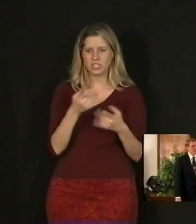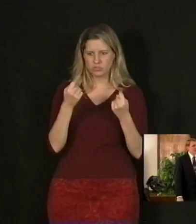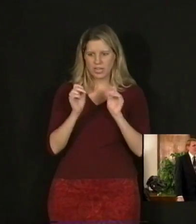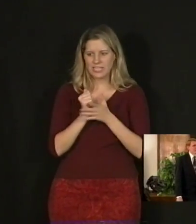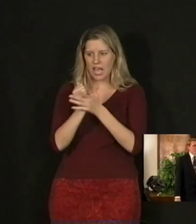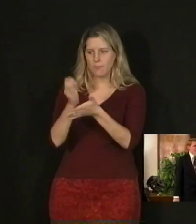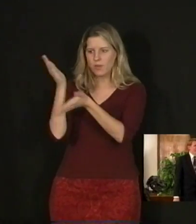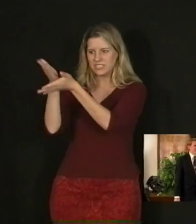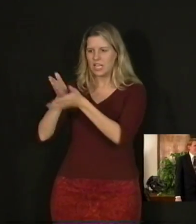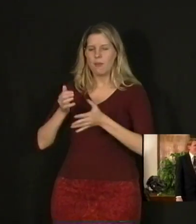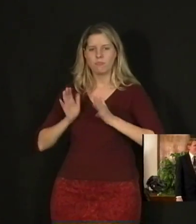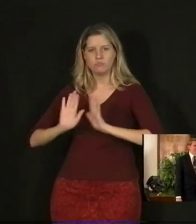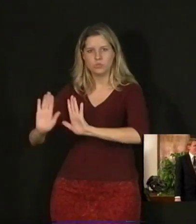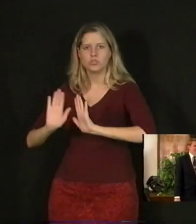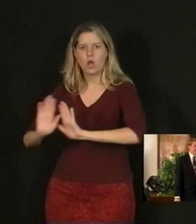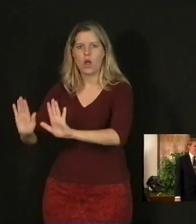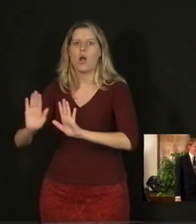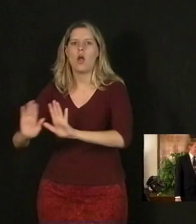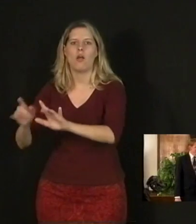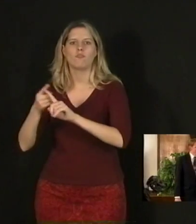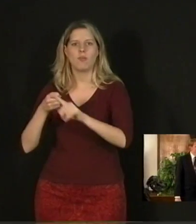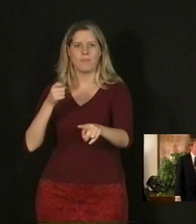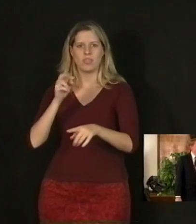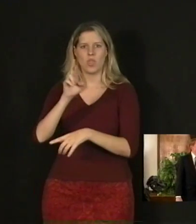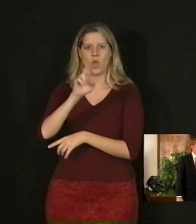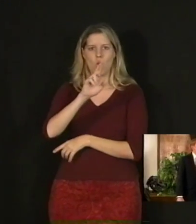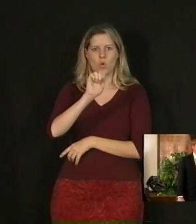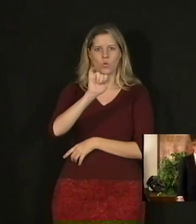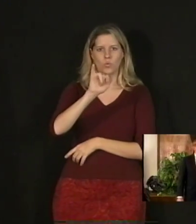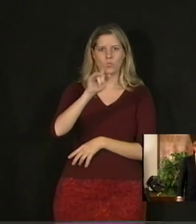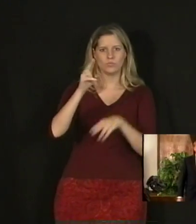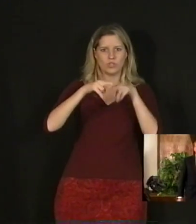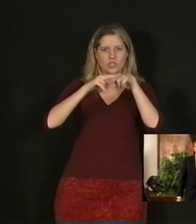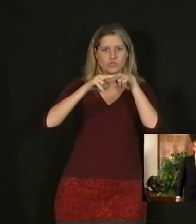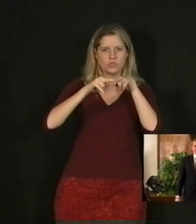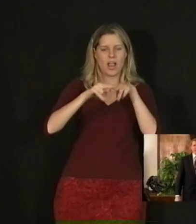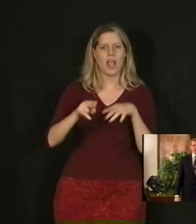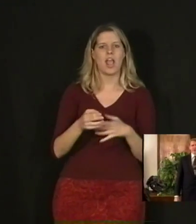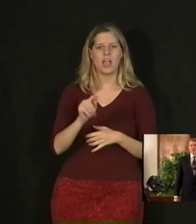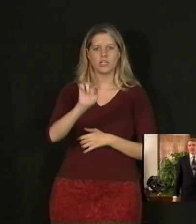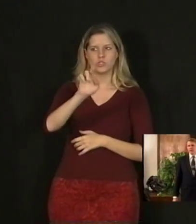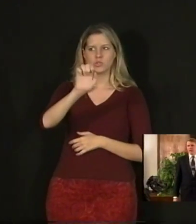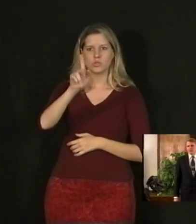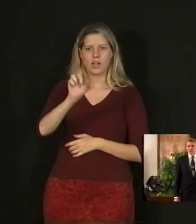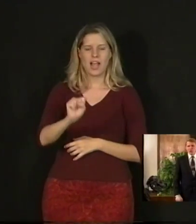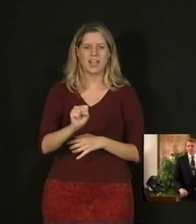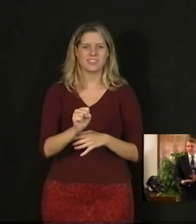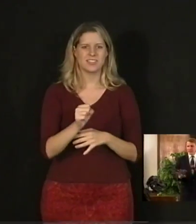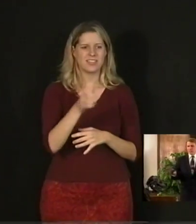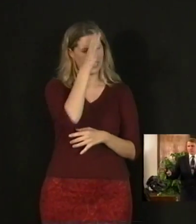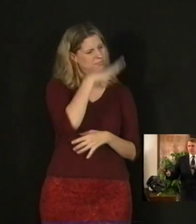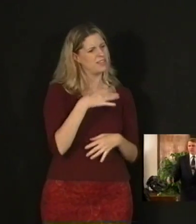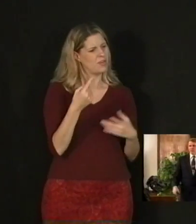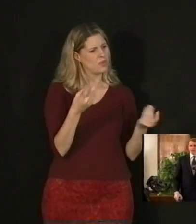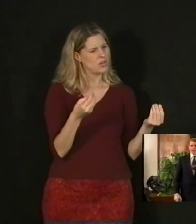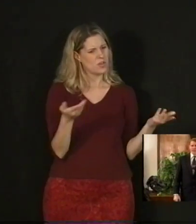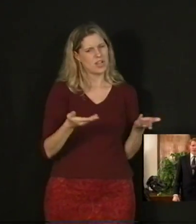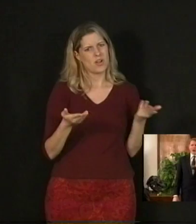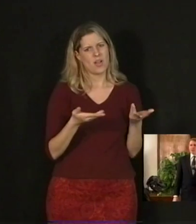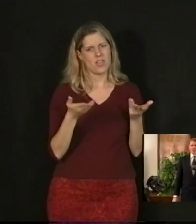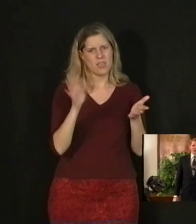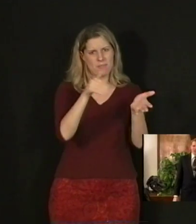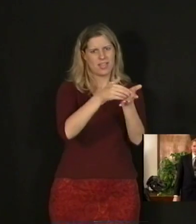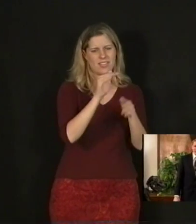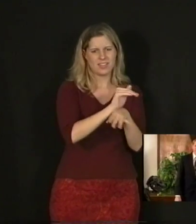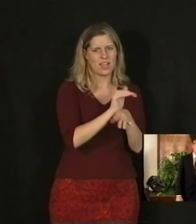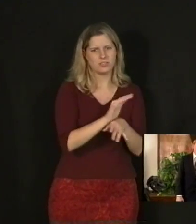tracks before a car comes along and turns it into a tin can, And this guy said, "What are you doing out here in the middle of the night?" It was an all-black neighborhood, right by the big